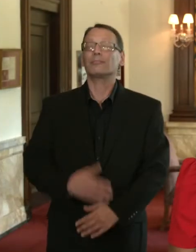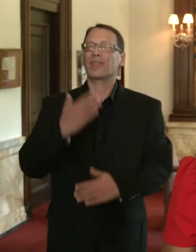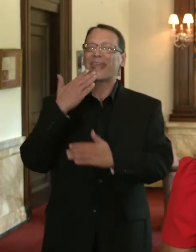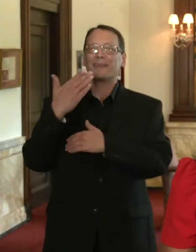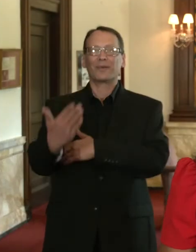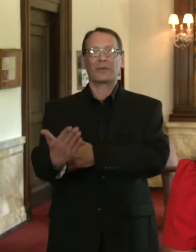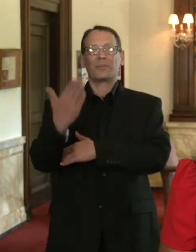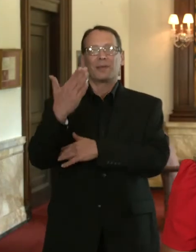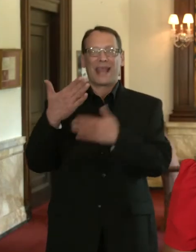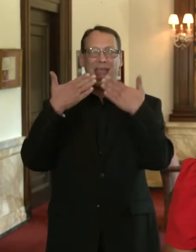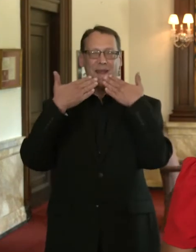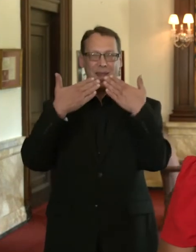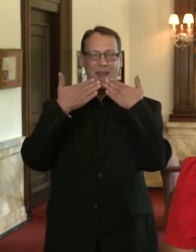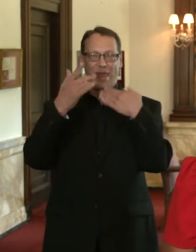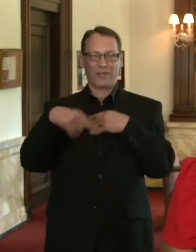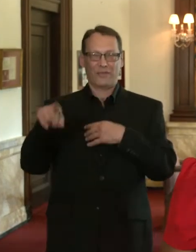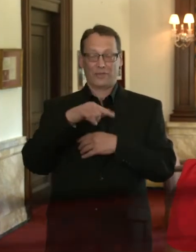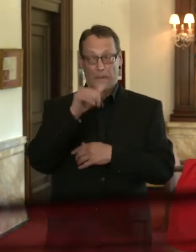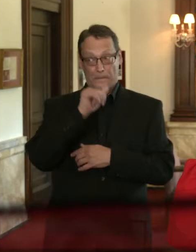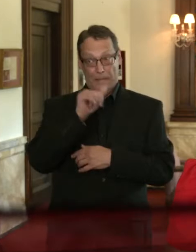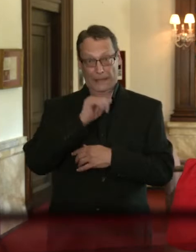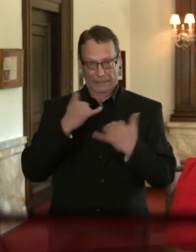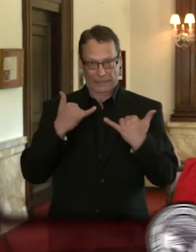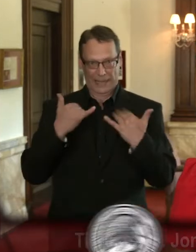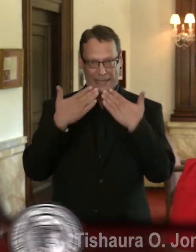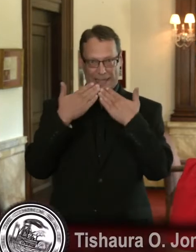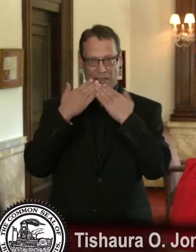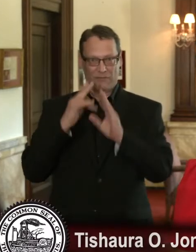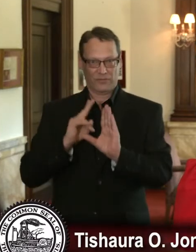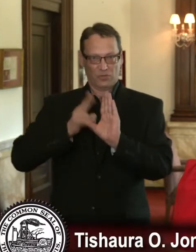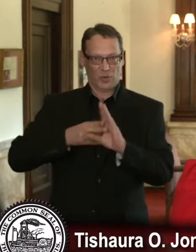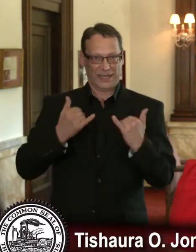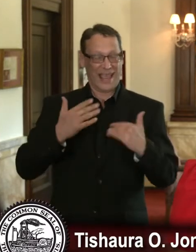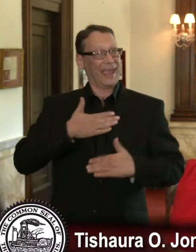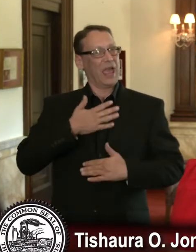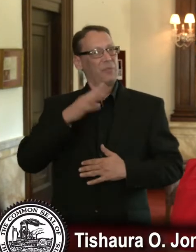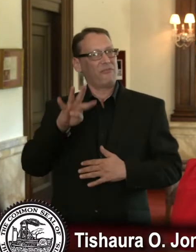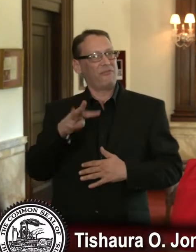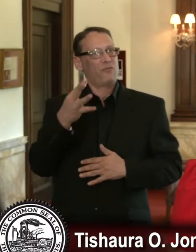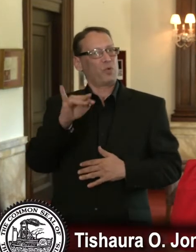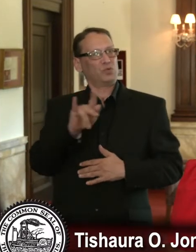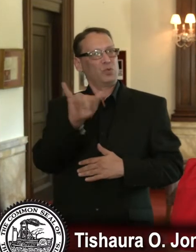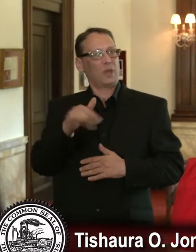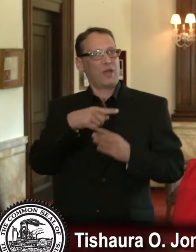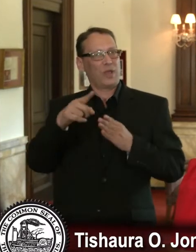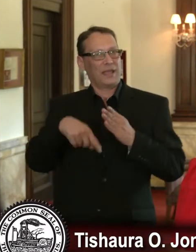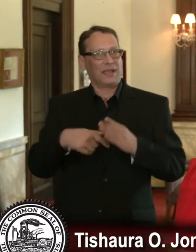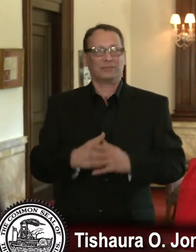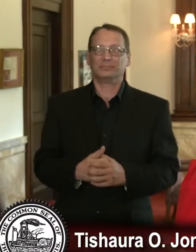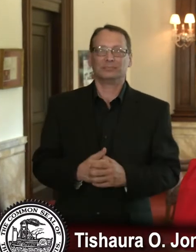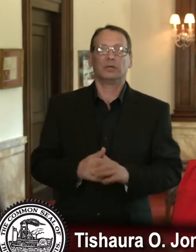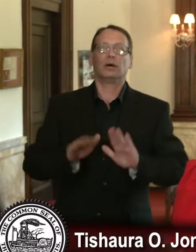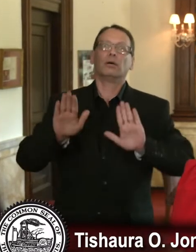Good morning, and thank you all for your patience, and thank you for joining us today. And happy 4th of July weekend to you all. We've had